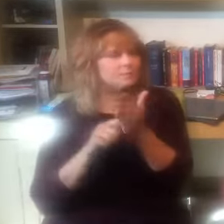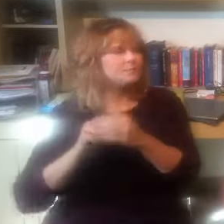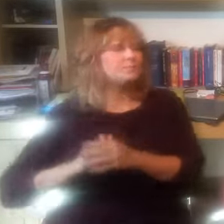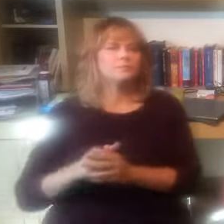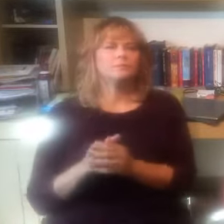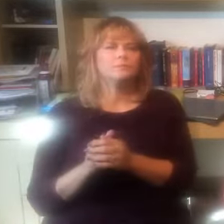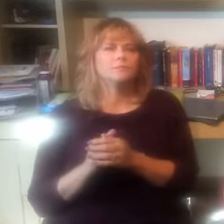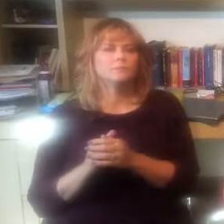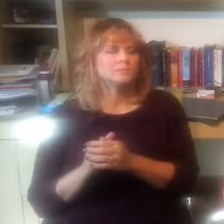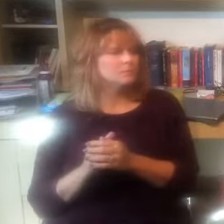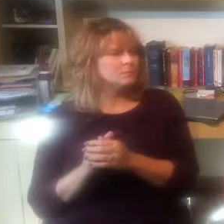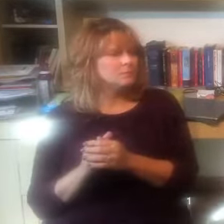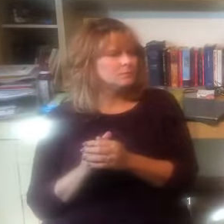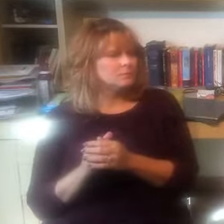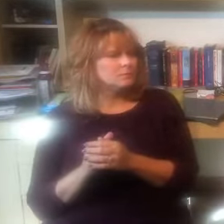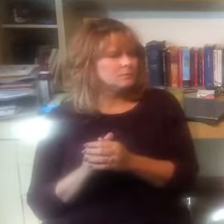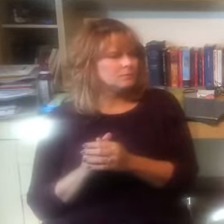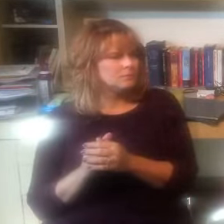and